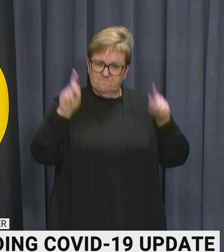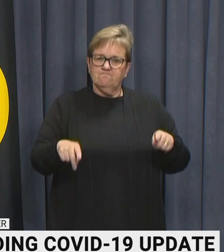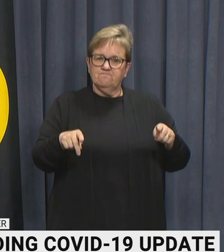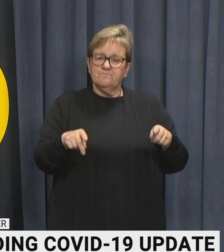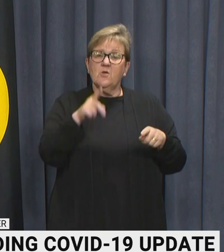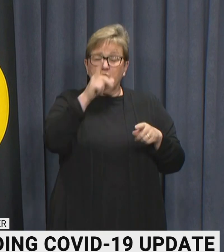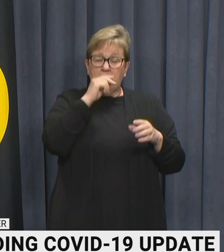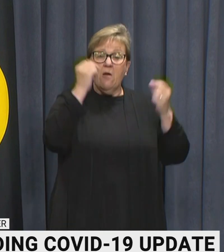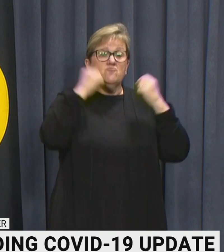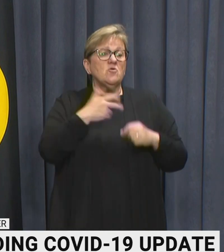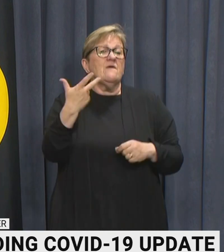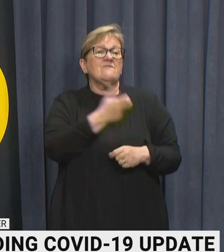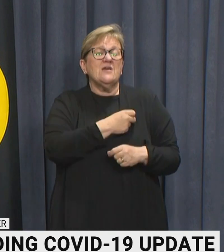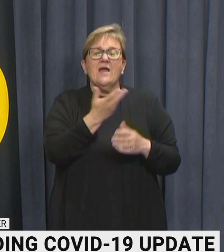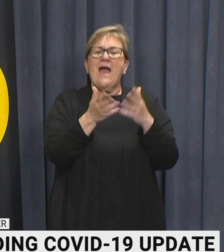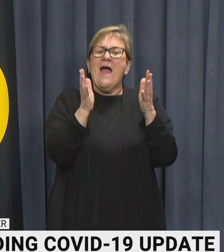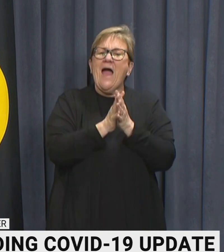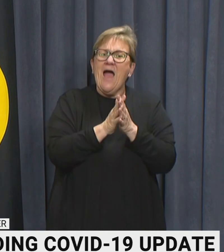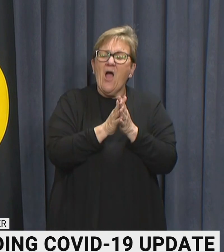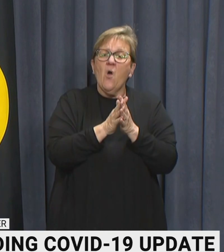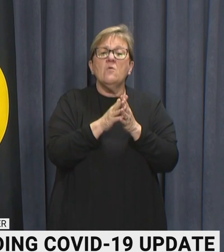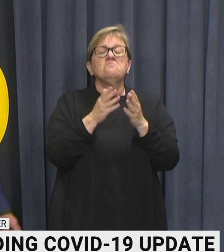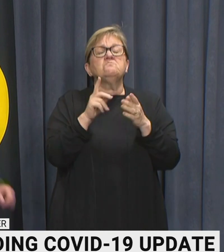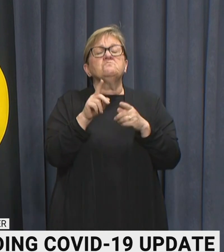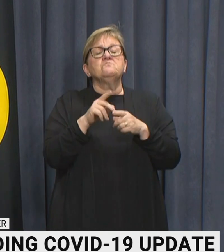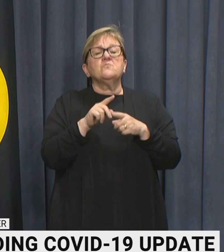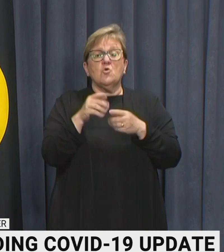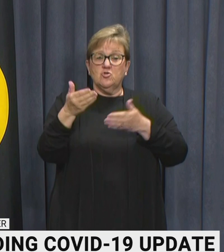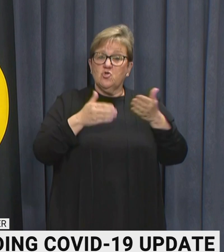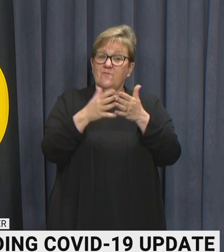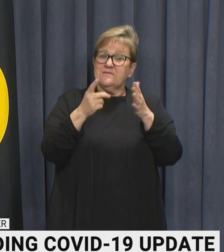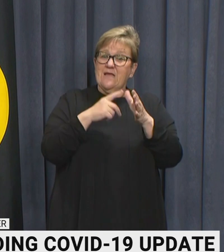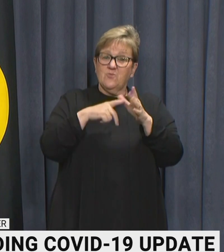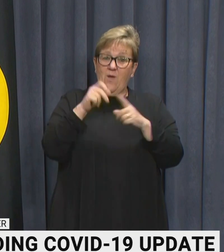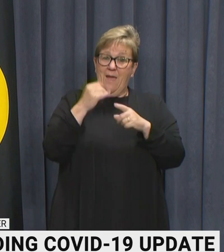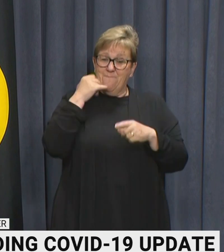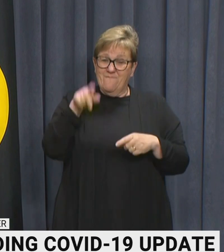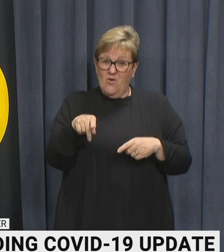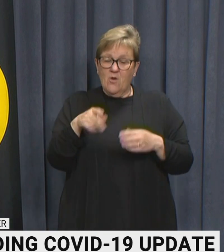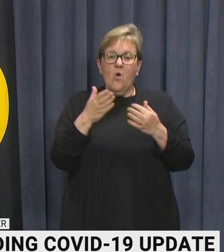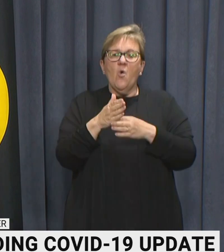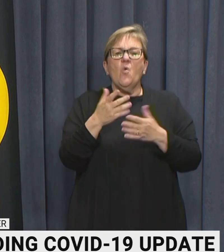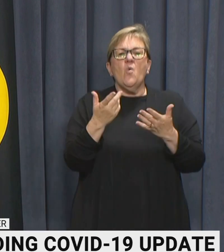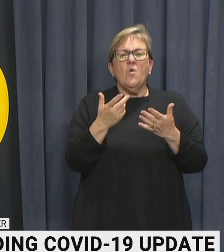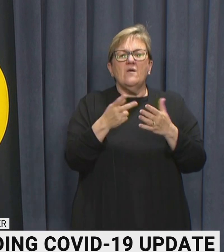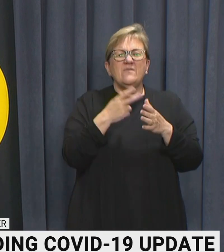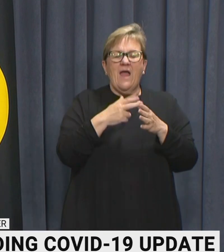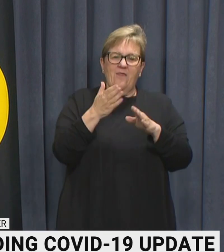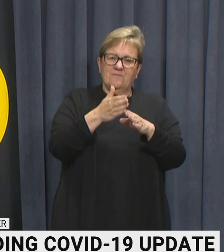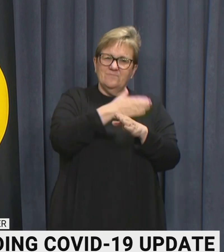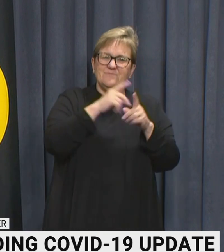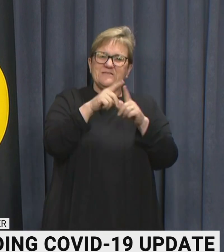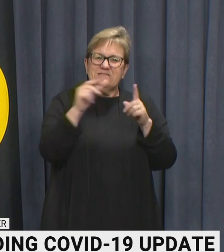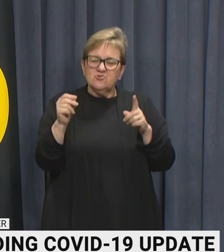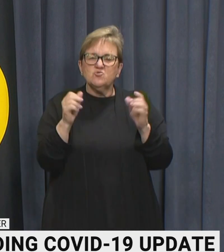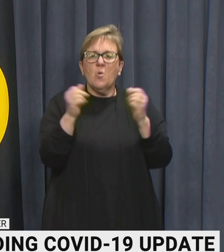You can prove your vaccination status by either through the Service WA app or through one of the previous digital